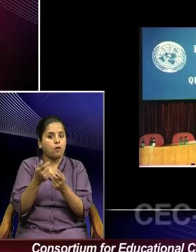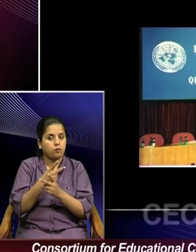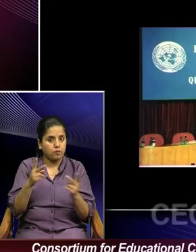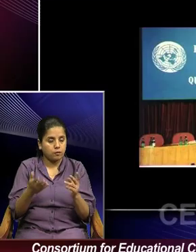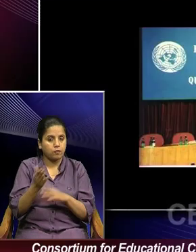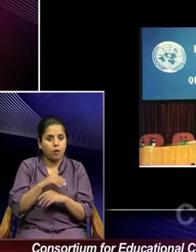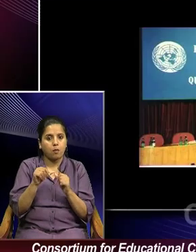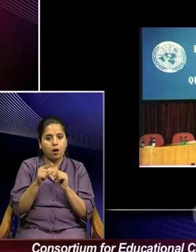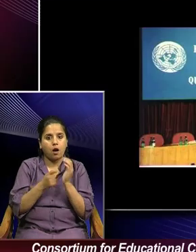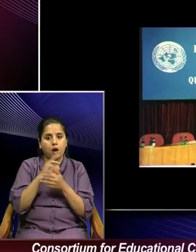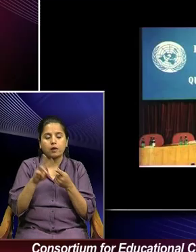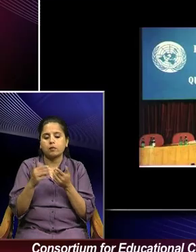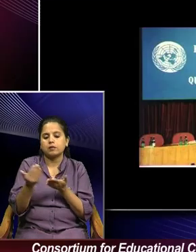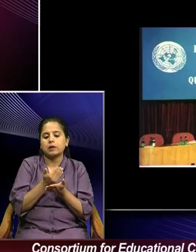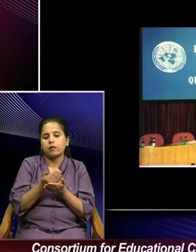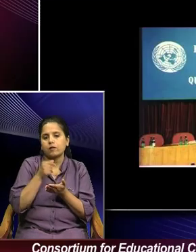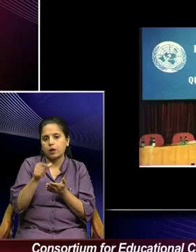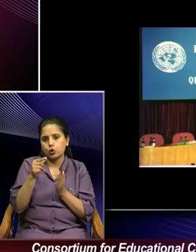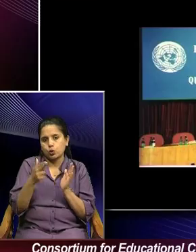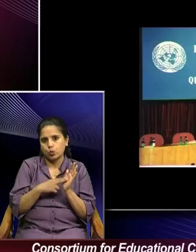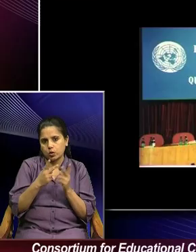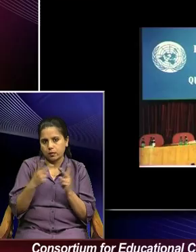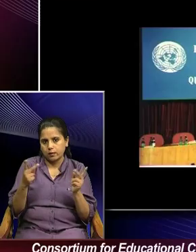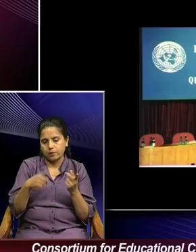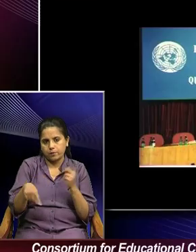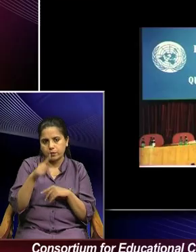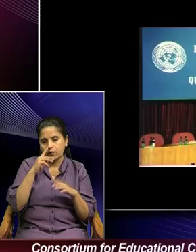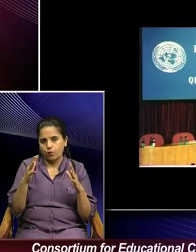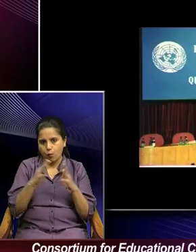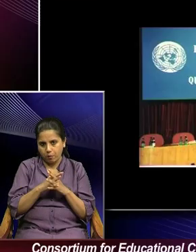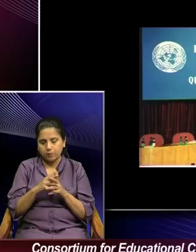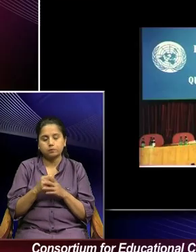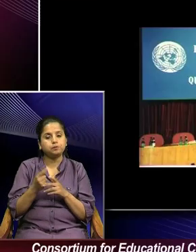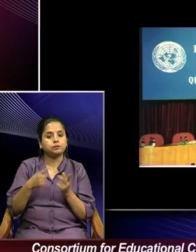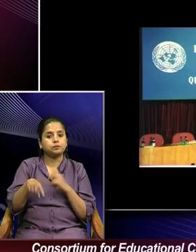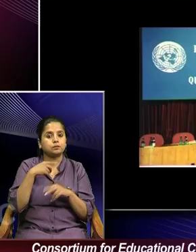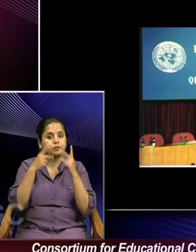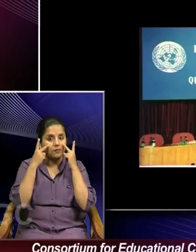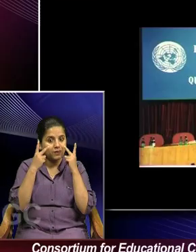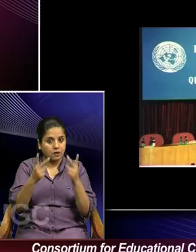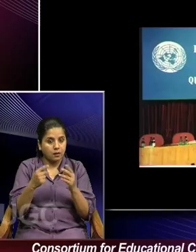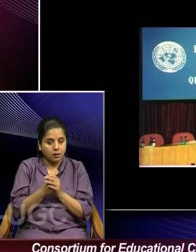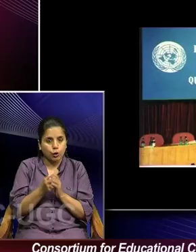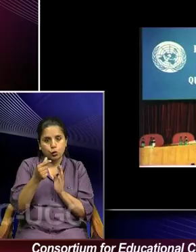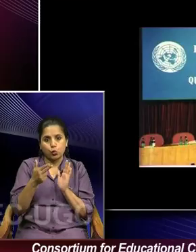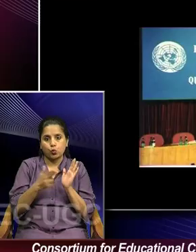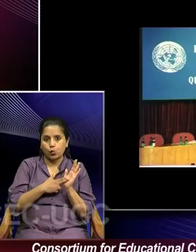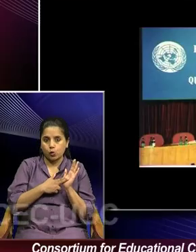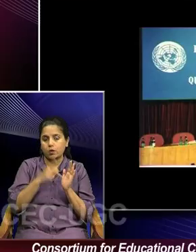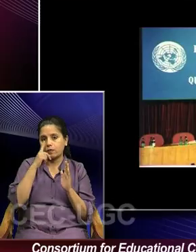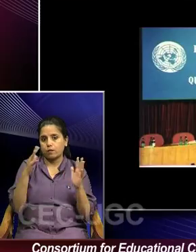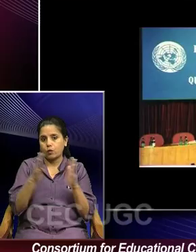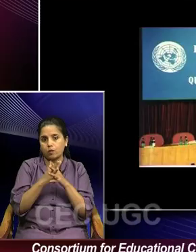from the archives of United Nations Women. And when we look at the UN